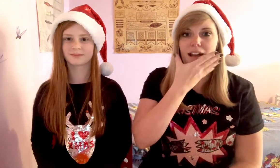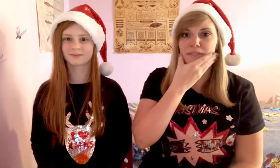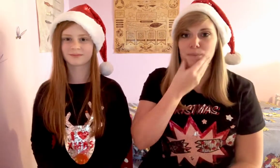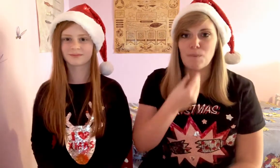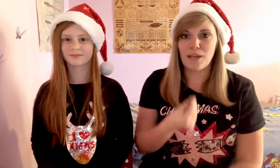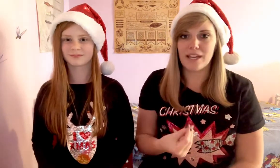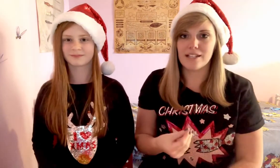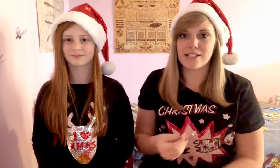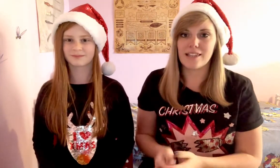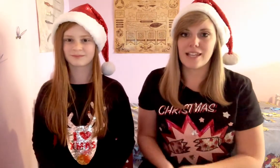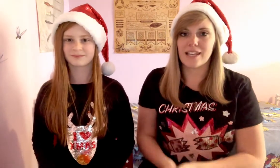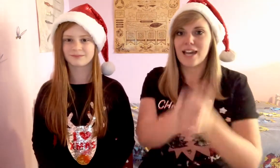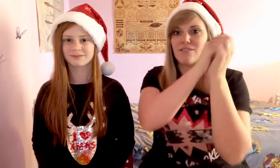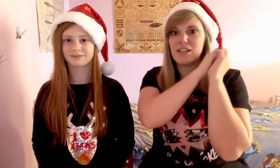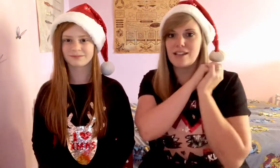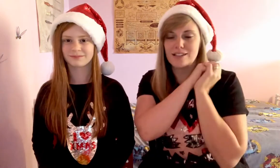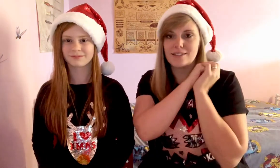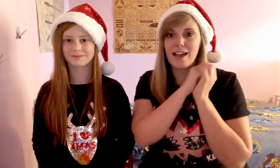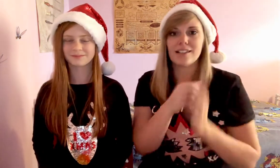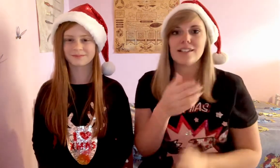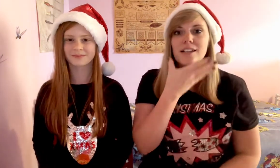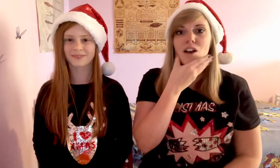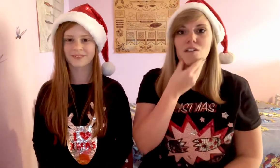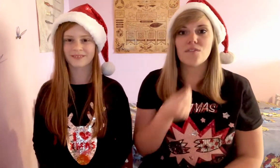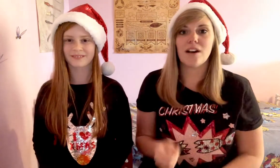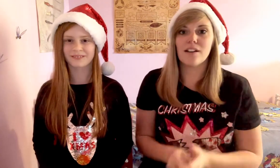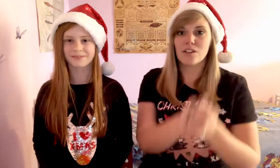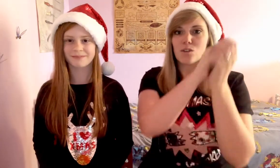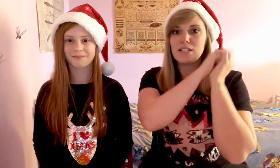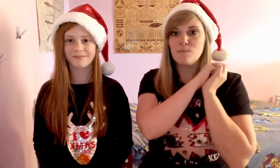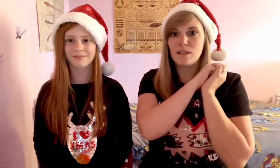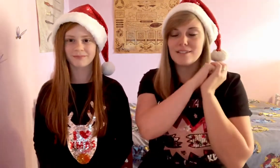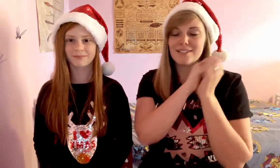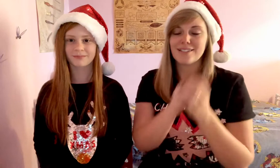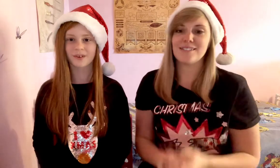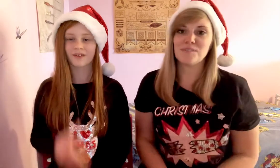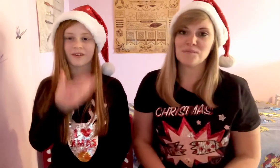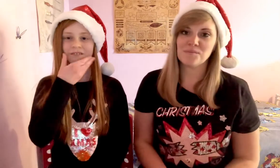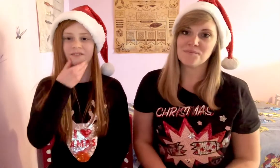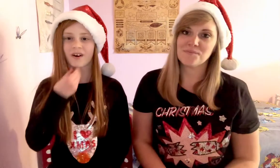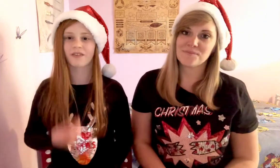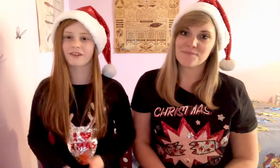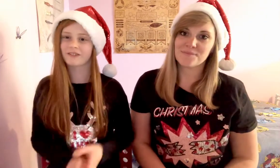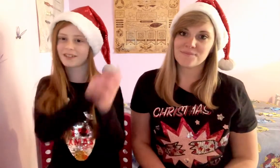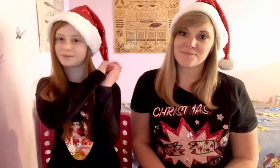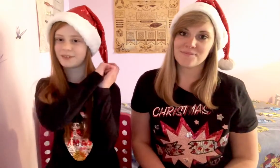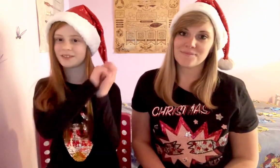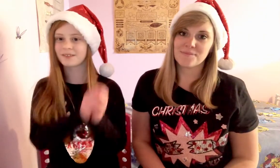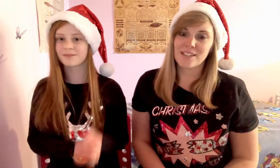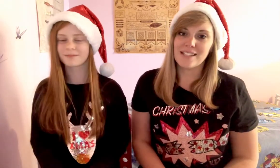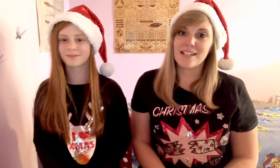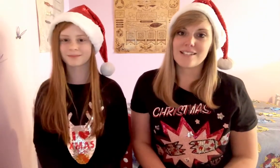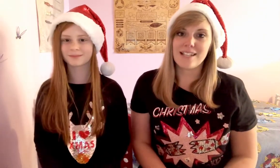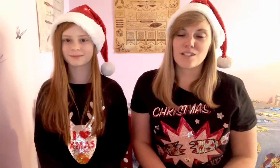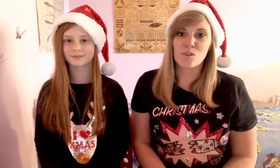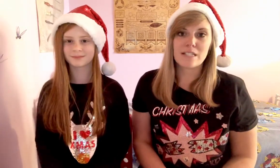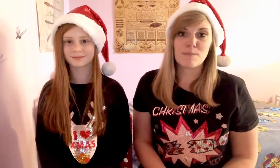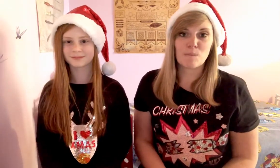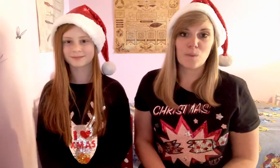his beard and then carrying his sack. Father Christmas. Father Christmas. Next is Christmas